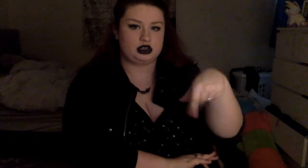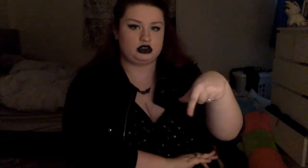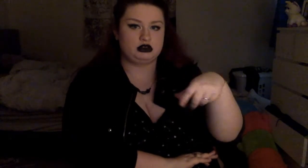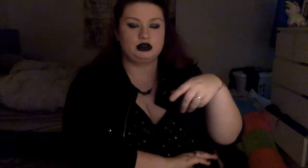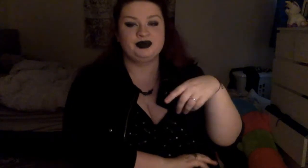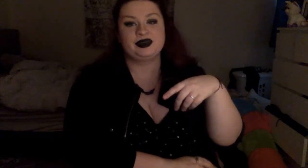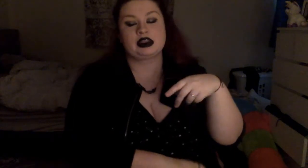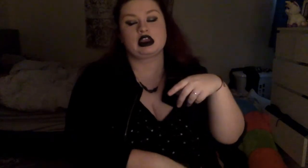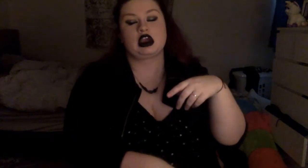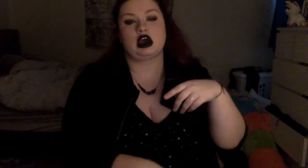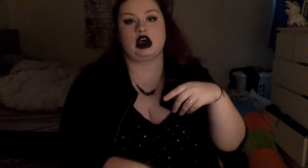SMQ.